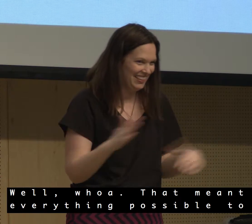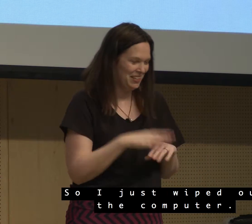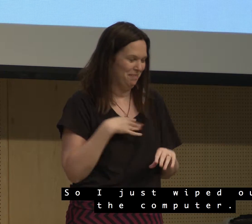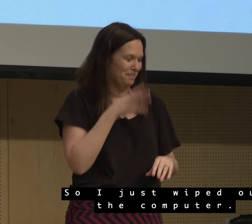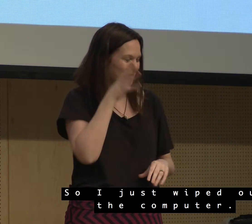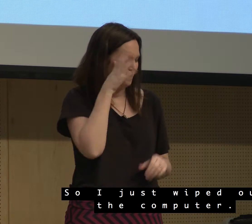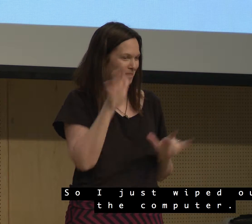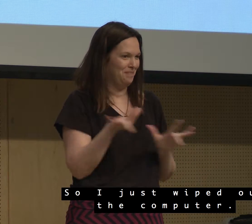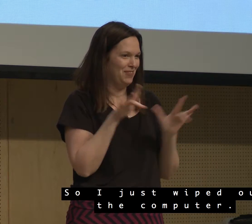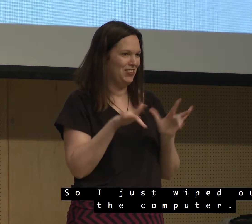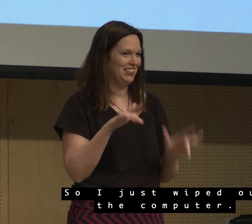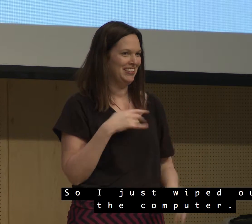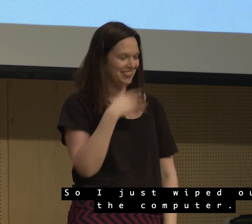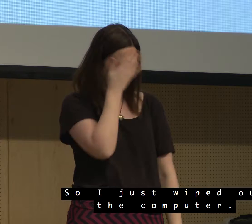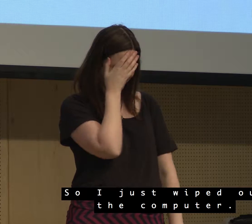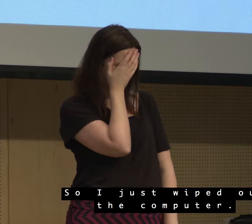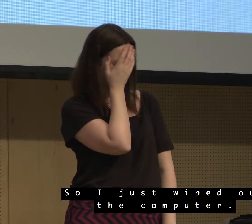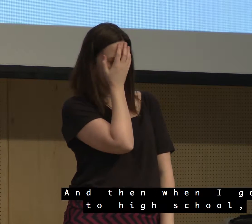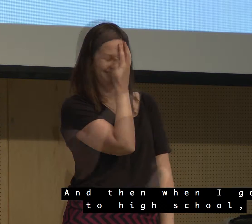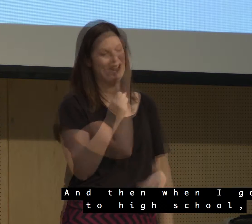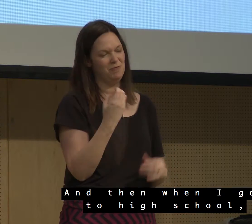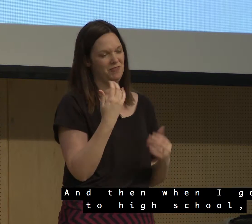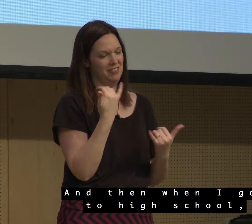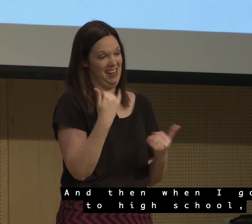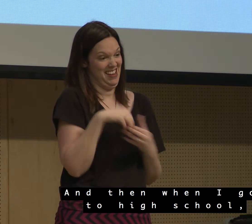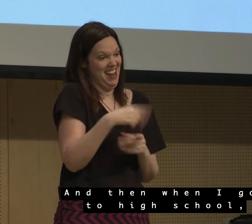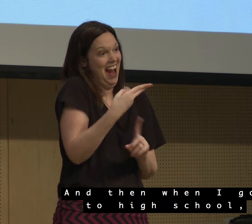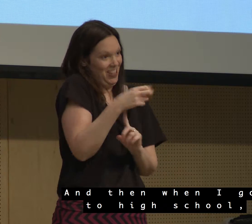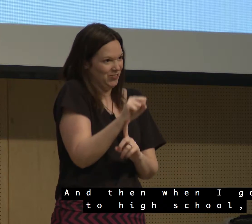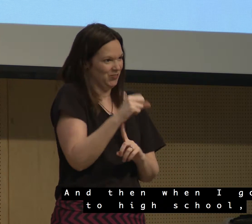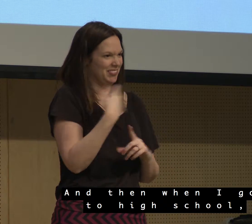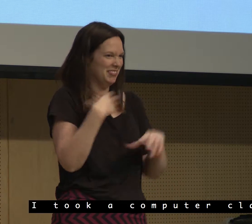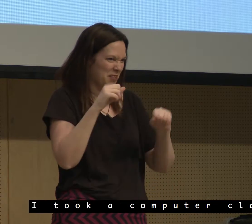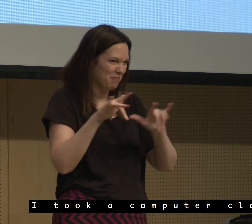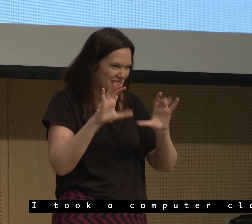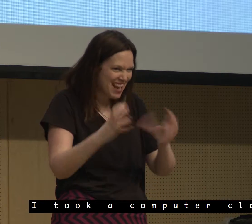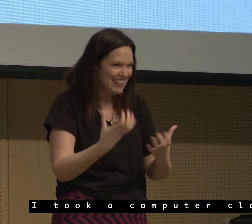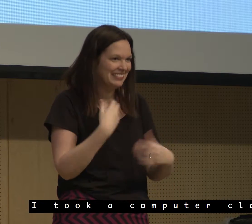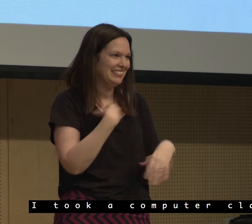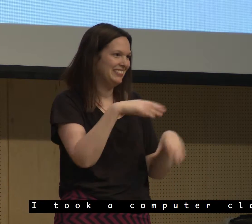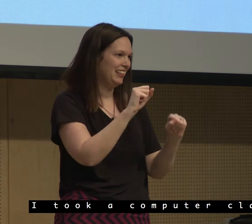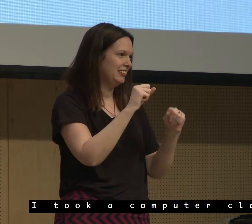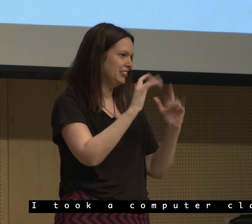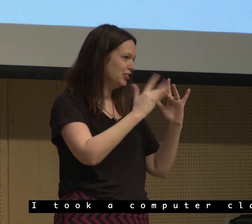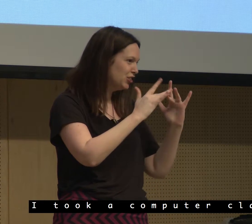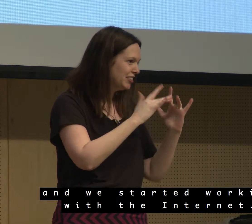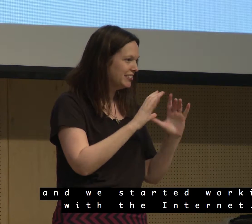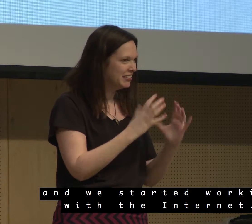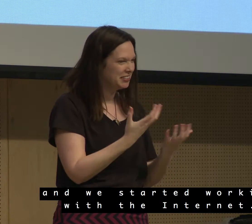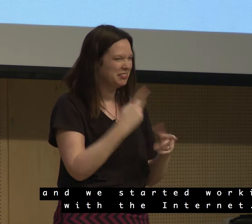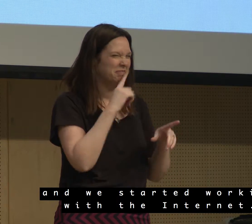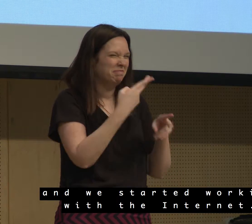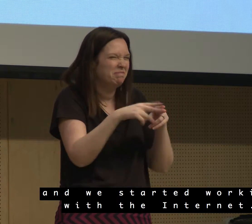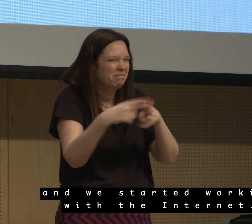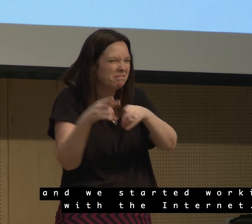erase. So I just wiped out the computer. And then when I got to high school, I took a computer class, and we started working with